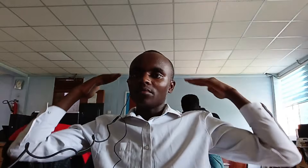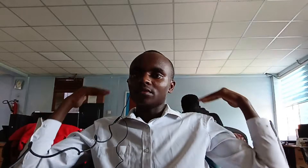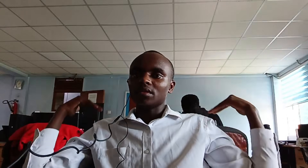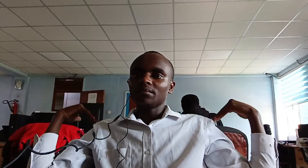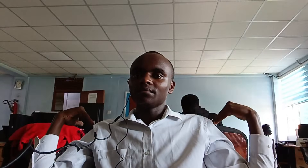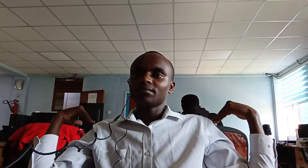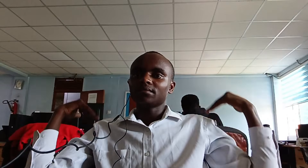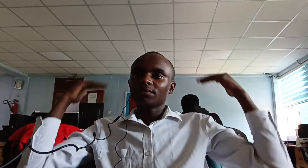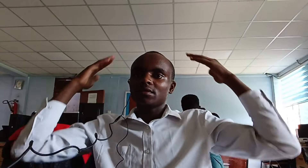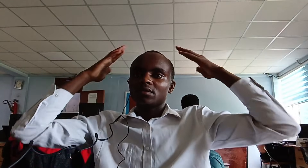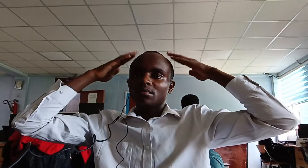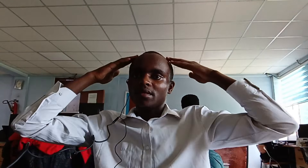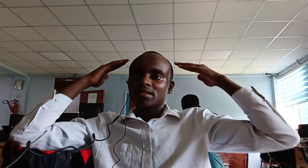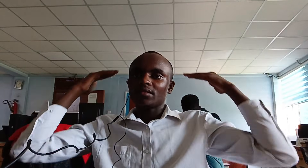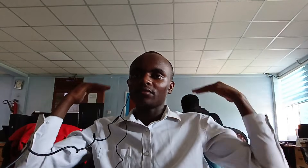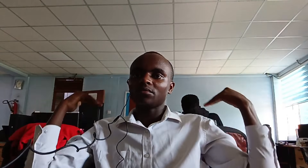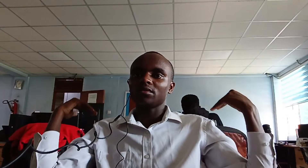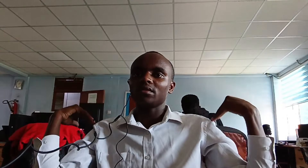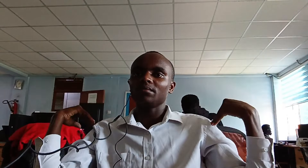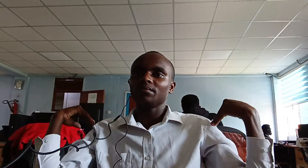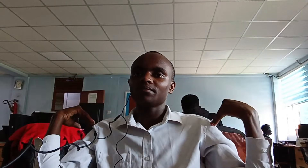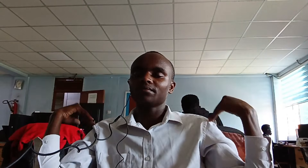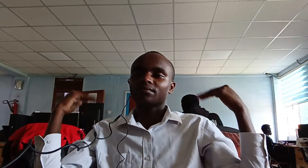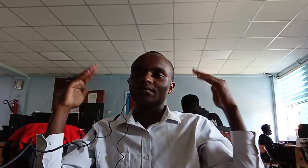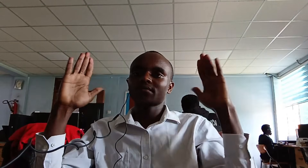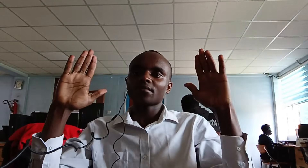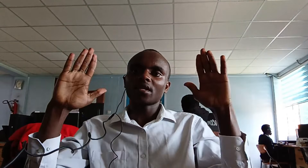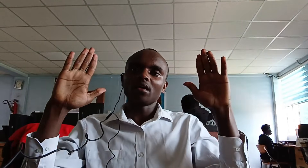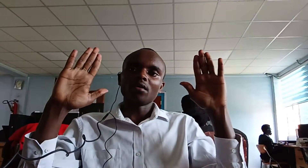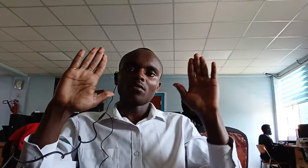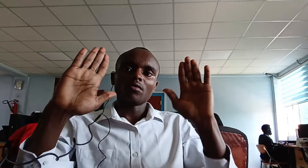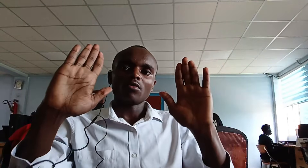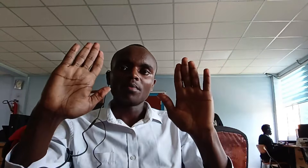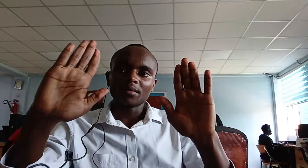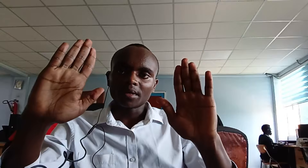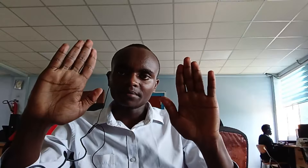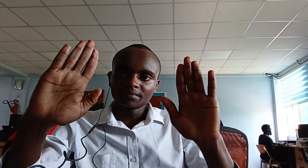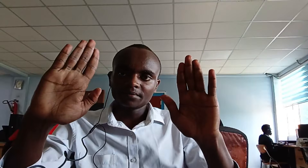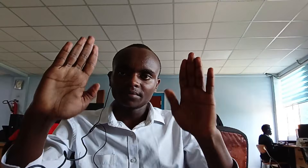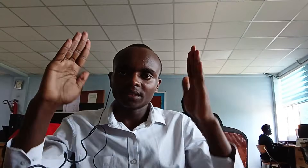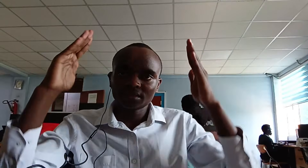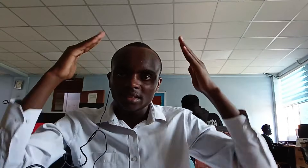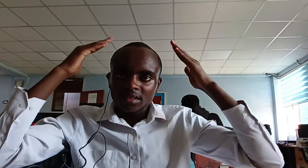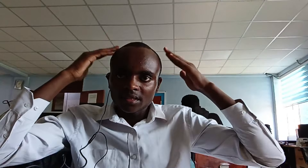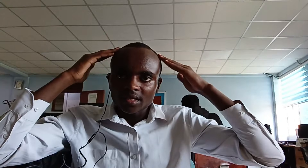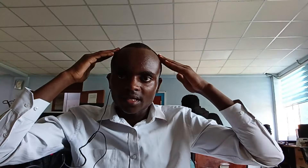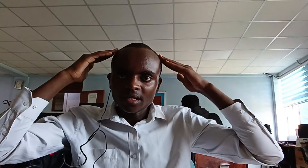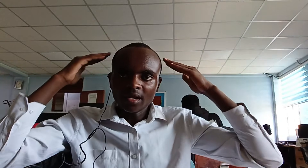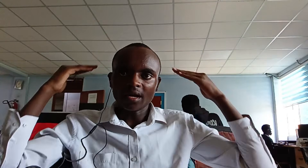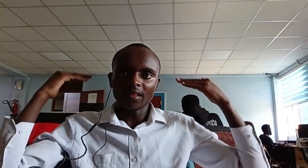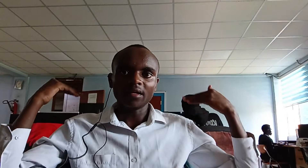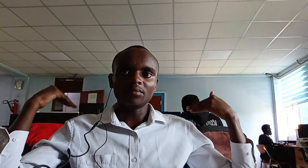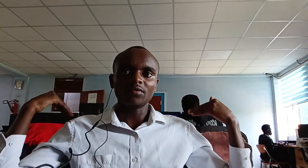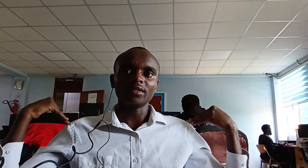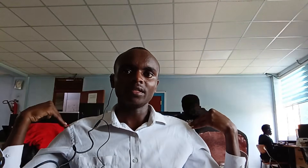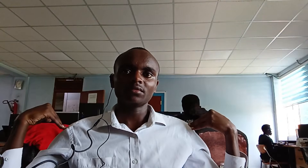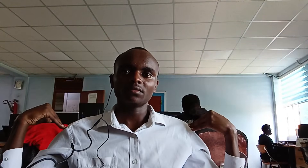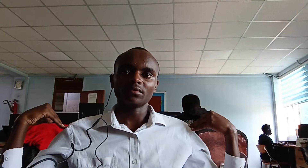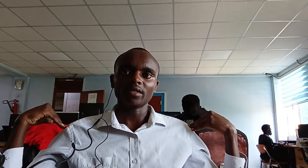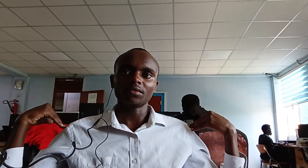Muslim. Still be the sign for Muslim. Open palm, touching the head, and then moving to the shoulder.